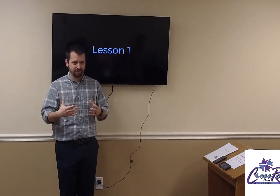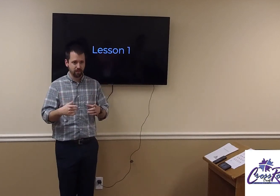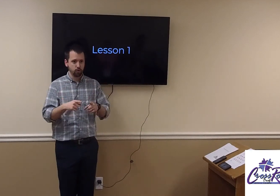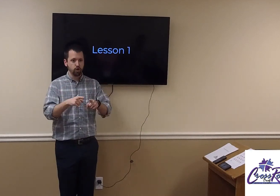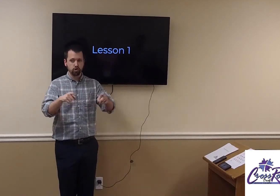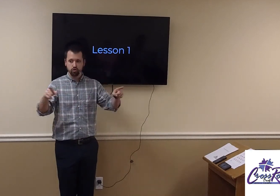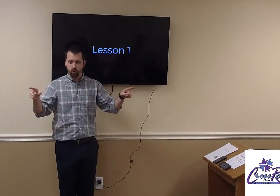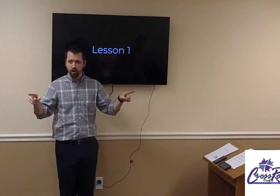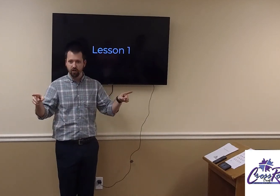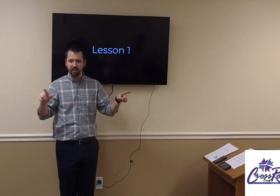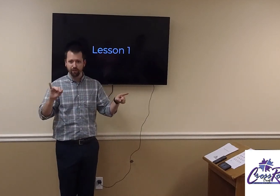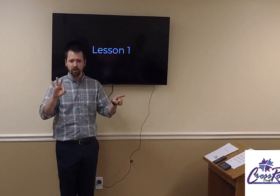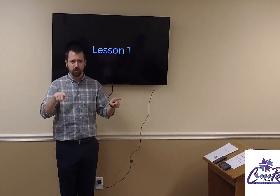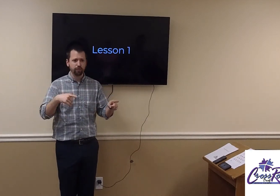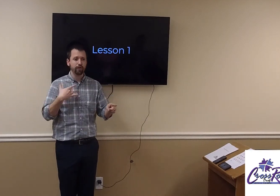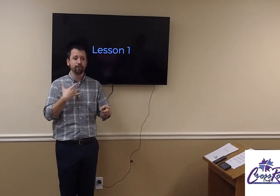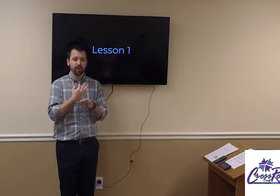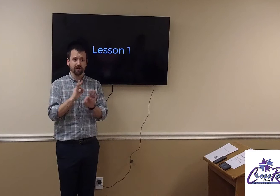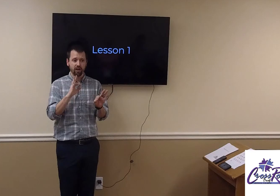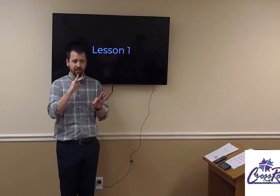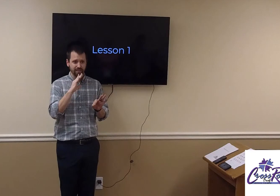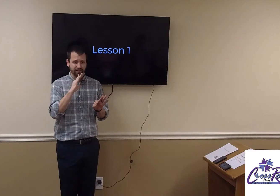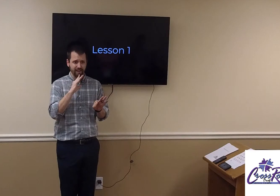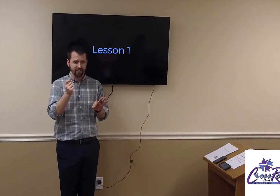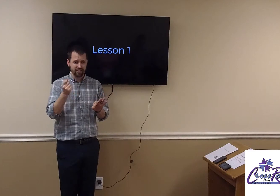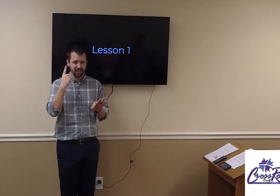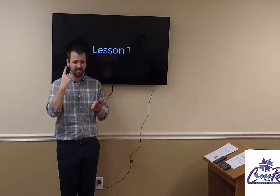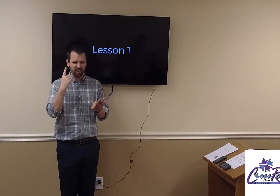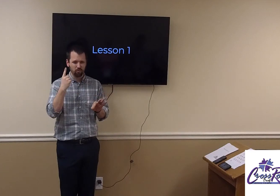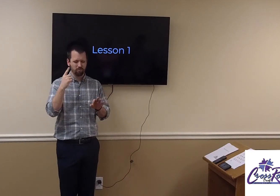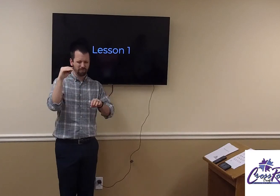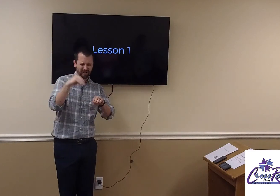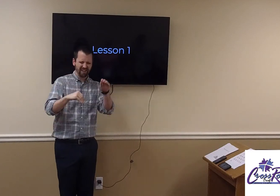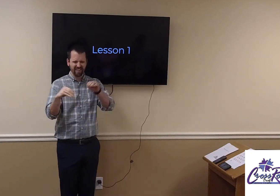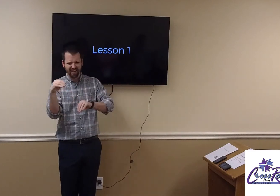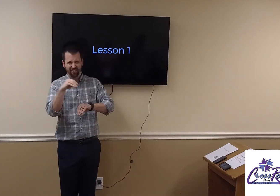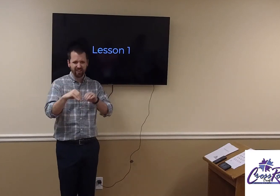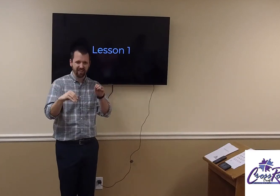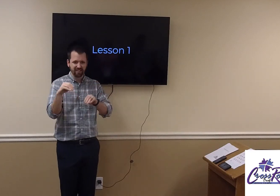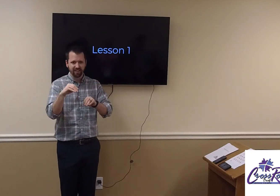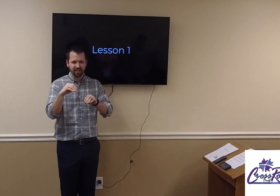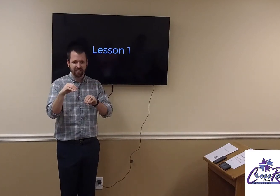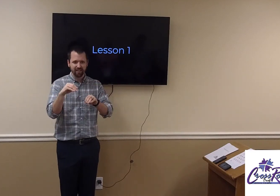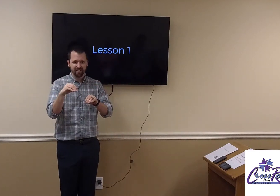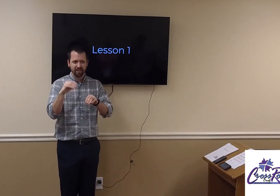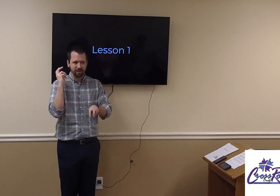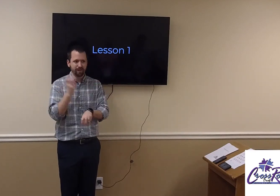So, you all, if you need to, feel free to talk. I understand that, putting it together can be